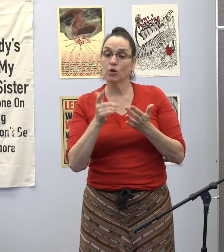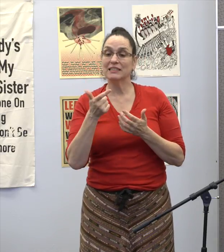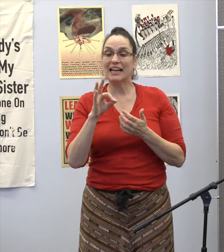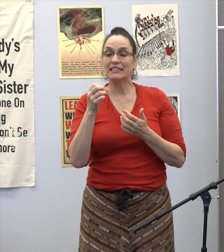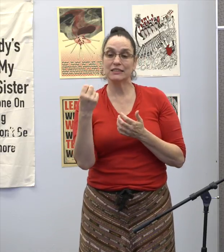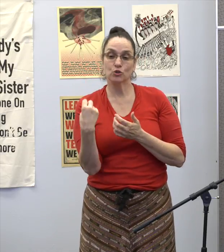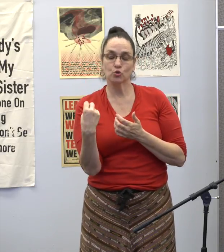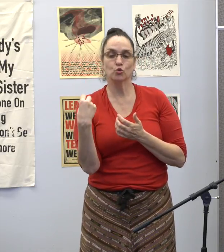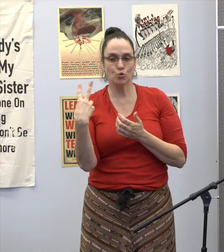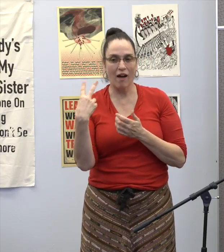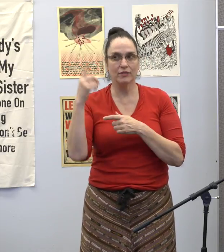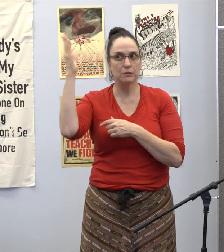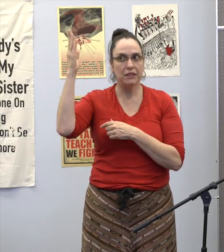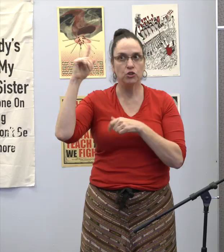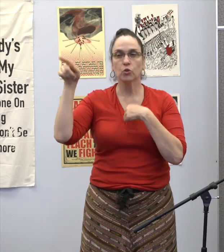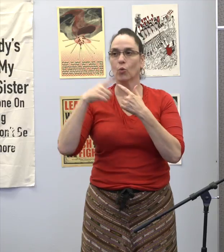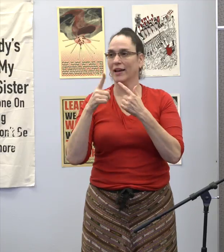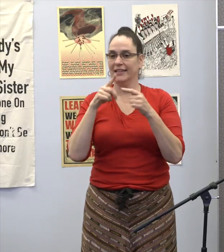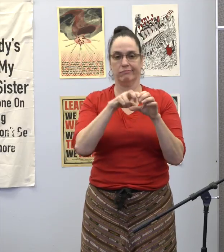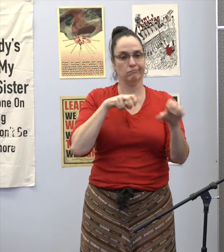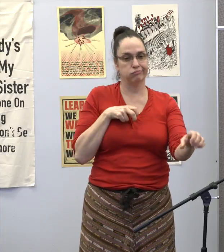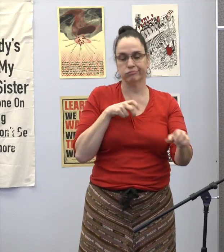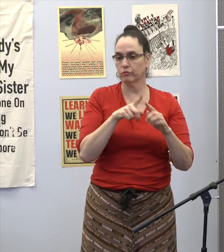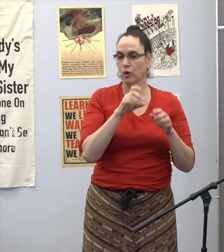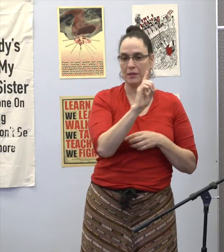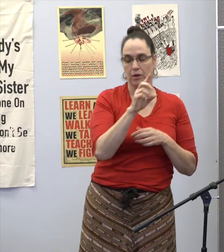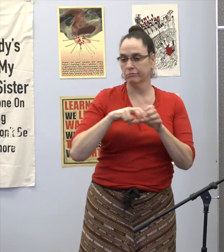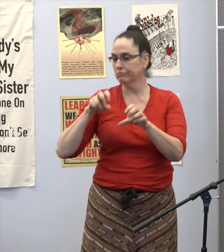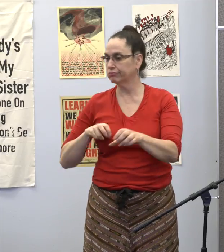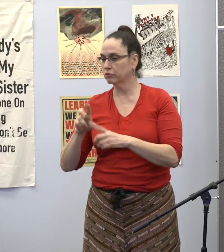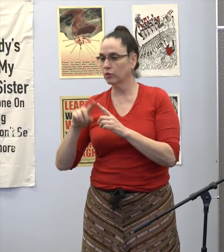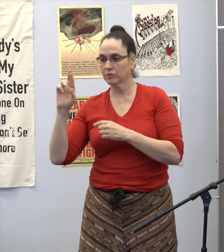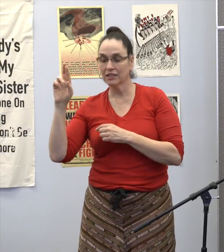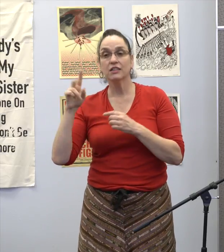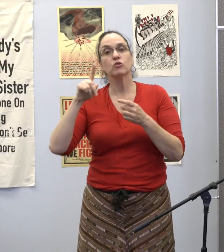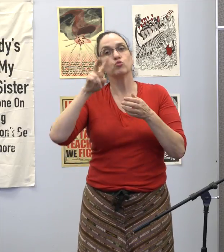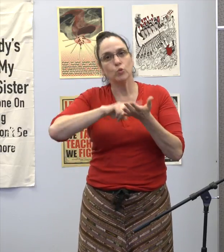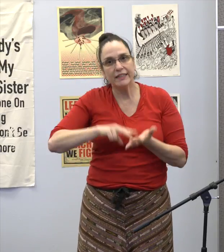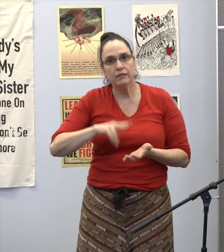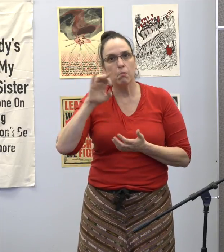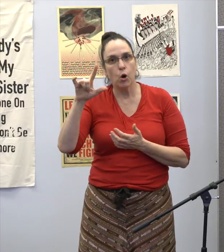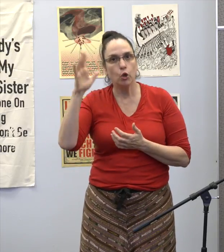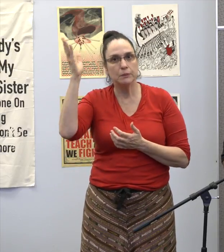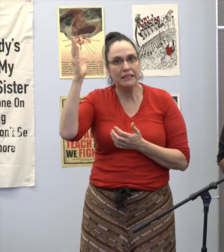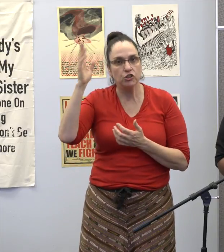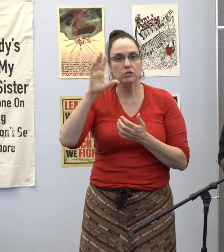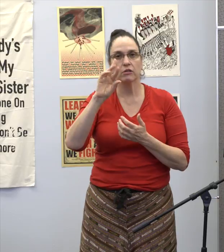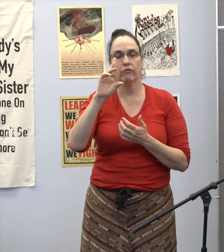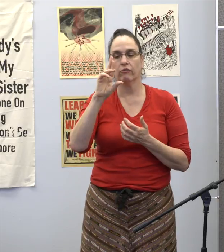speech that he gave when he broke with both parties. And so I want to say that maybe it's because Franklin Delano